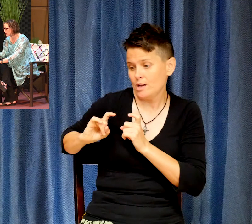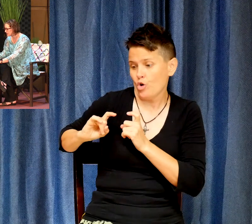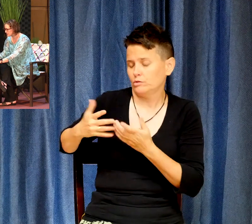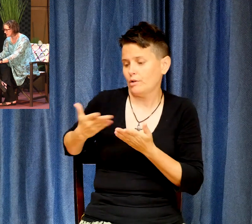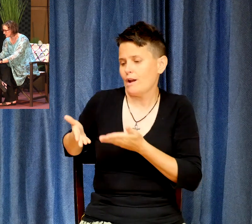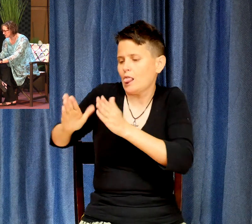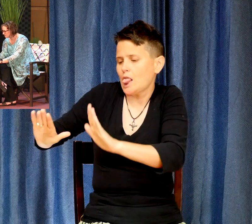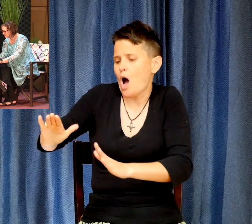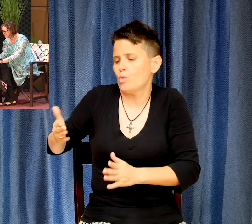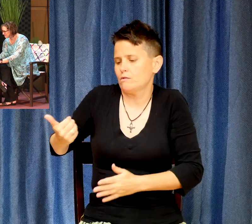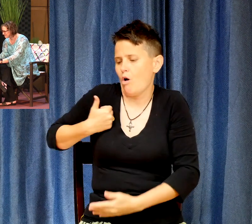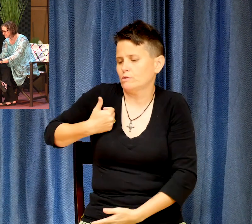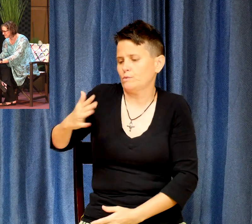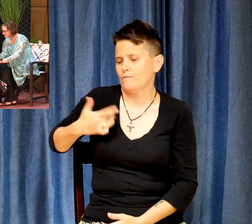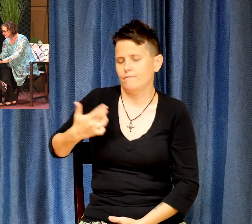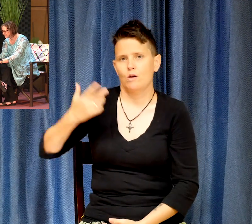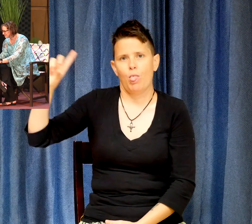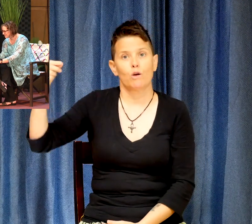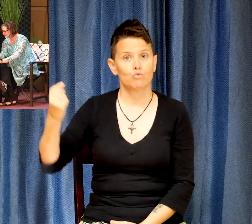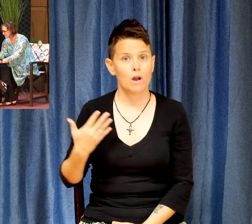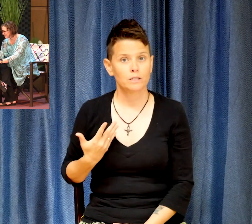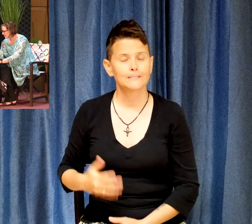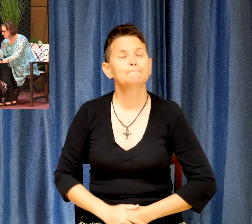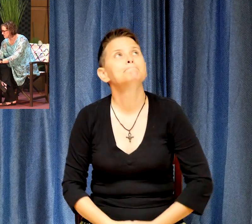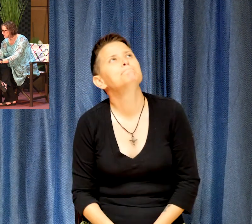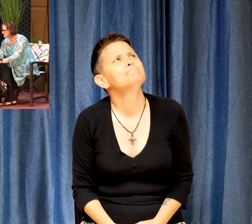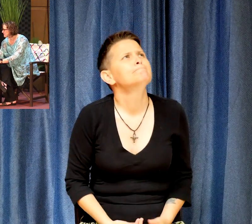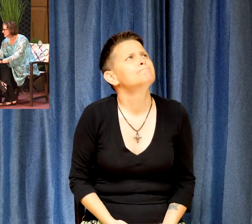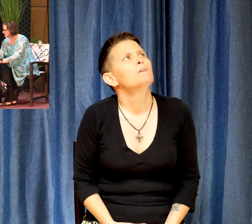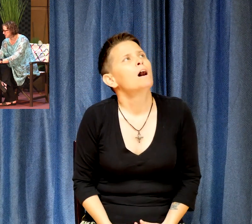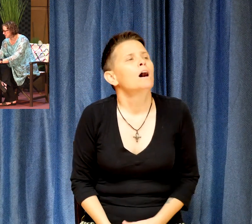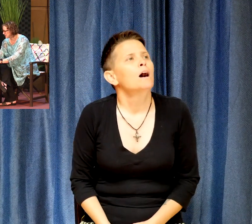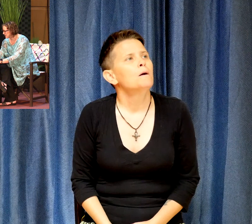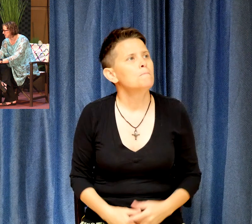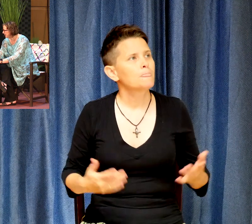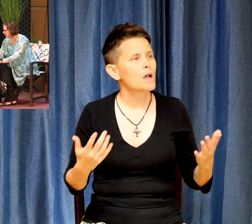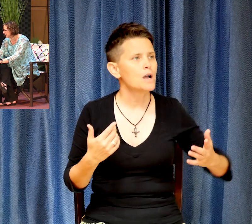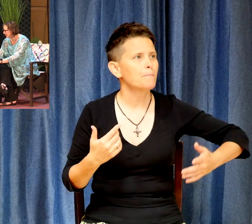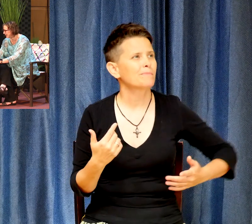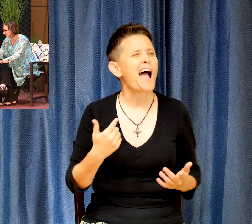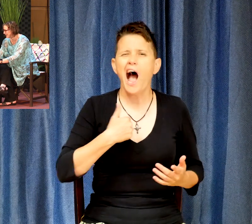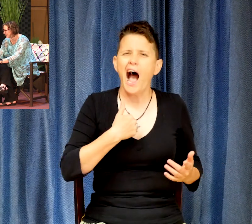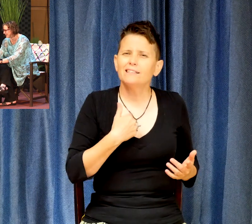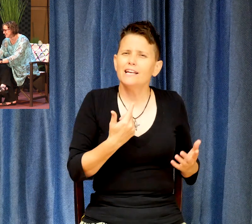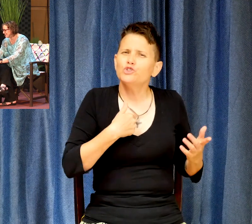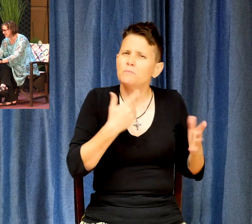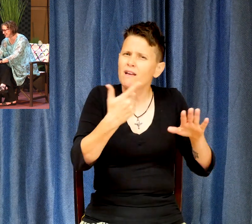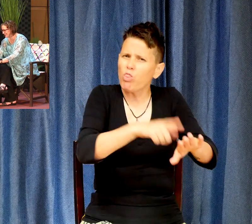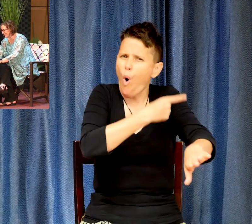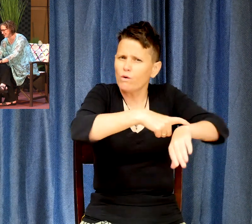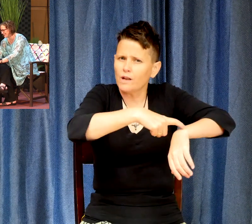habitual practices. Yeah, I know. It's so funny. I kind of came late to the affirmation party. Like that's like